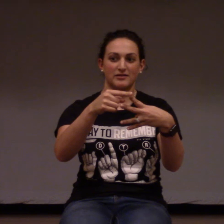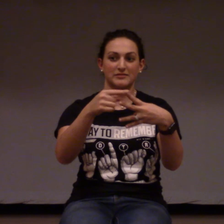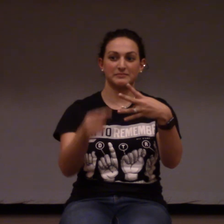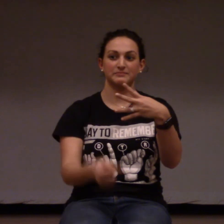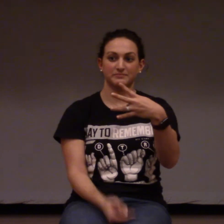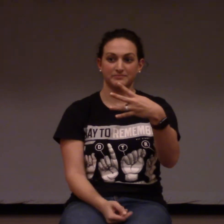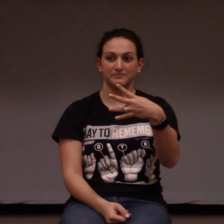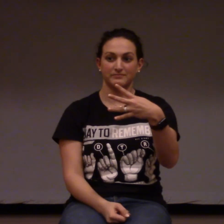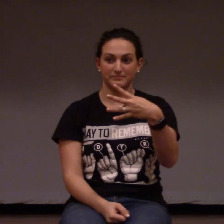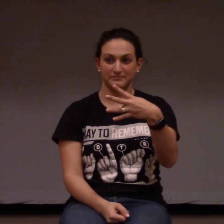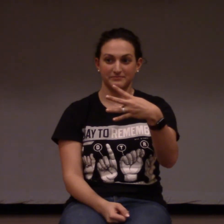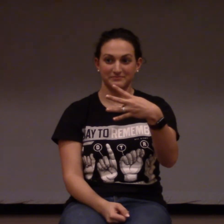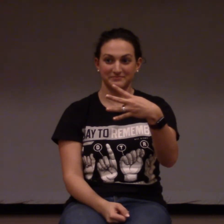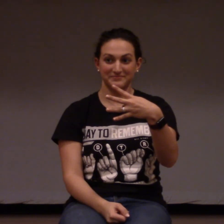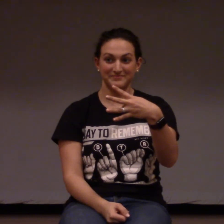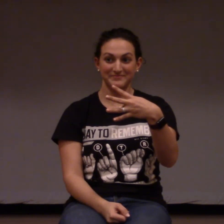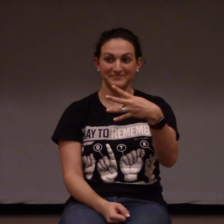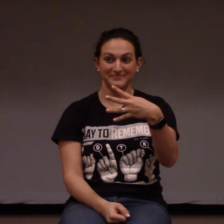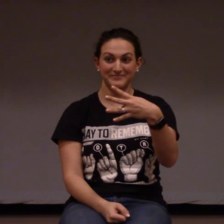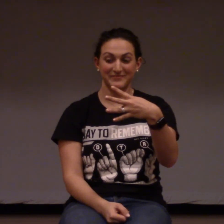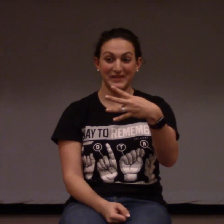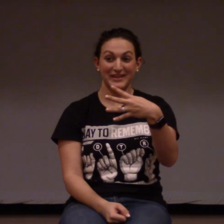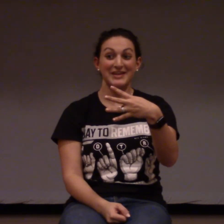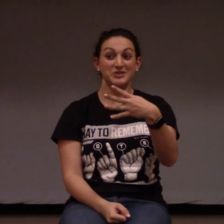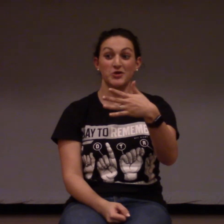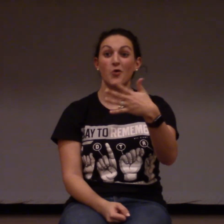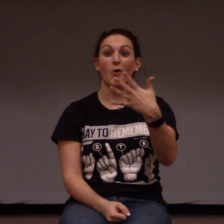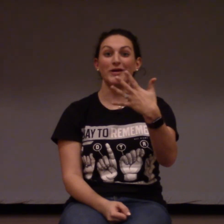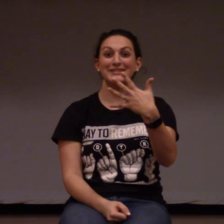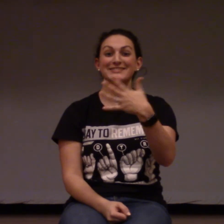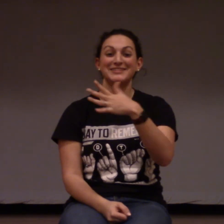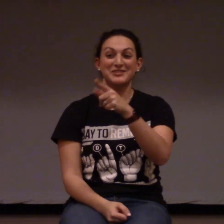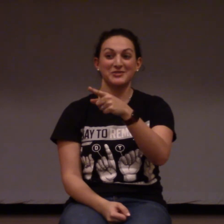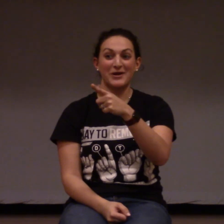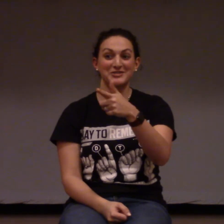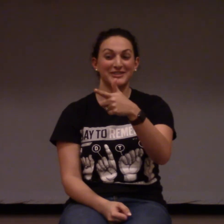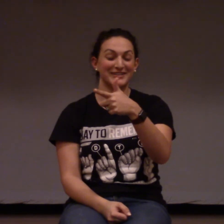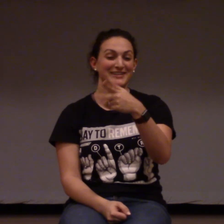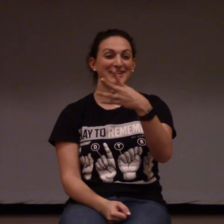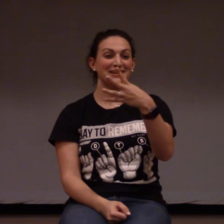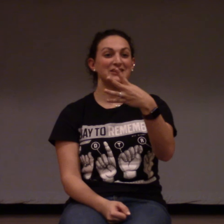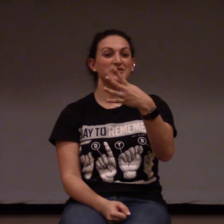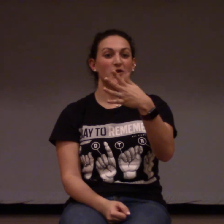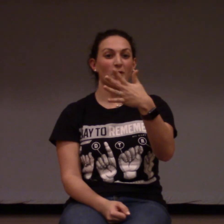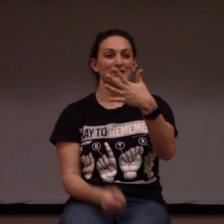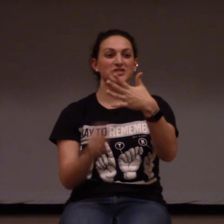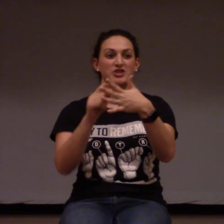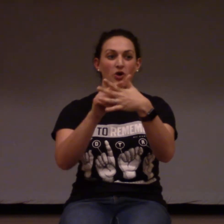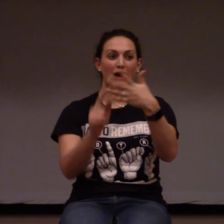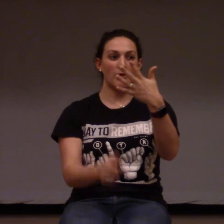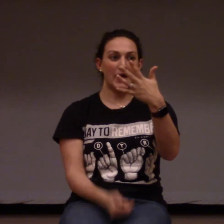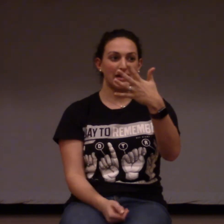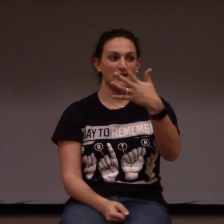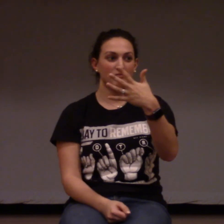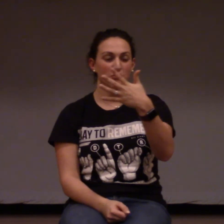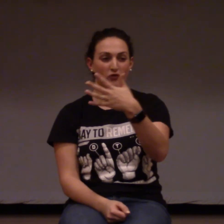1, is this 5? So you always, good question. So you always show how many